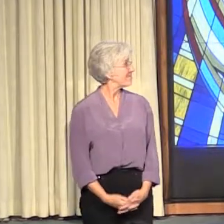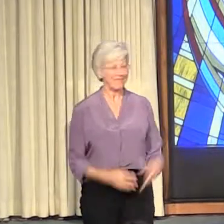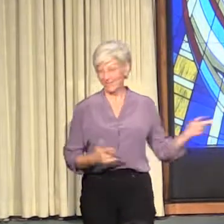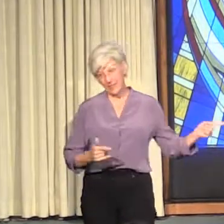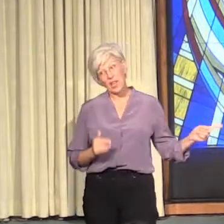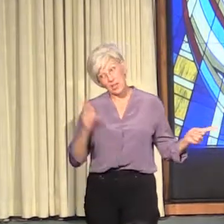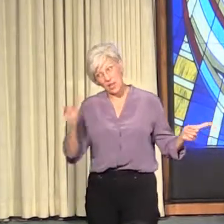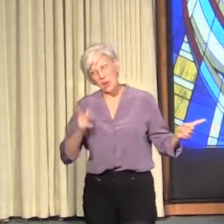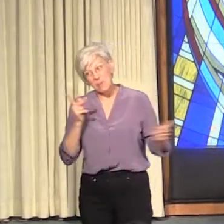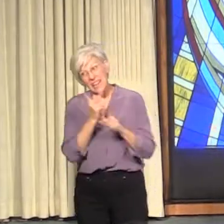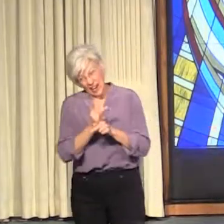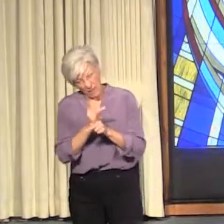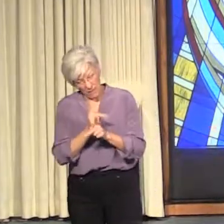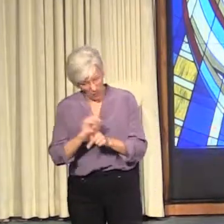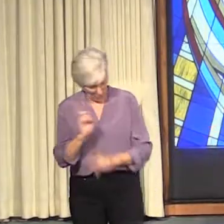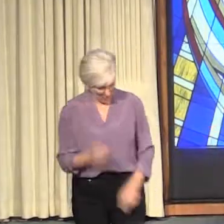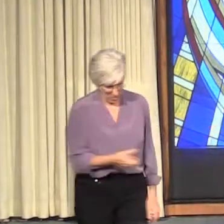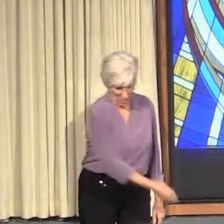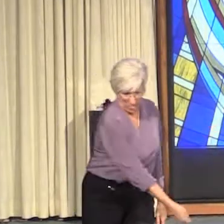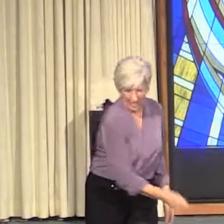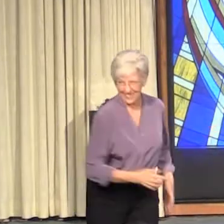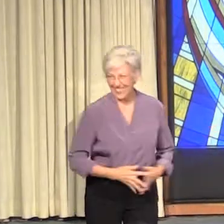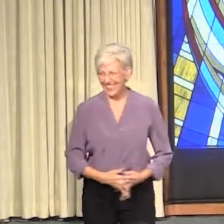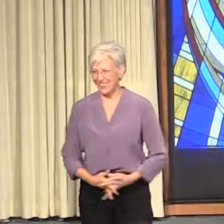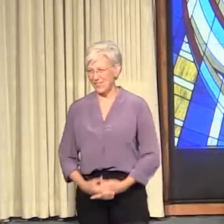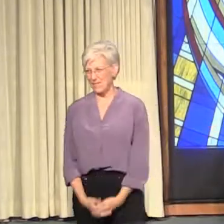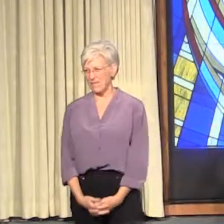Got to be careful where you put this thing.